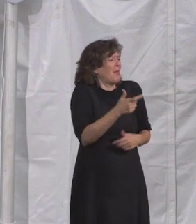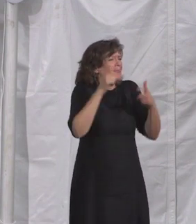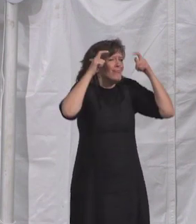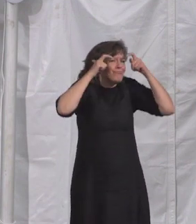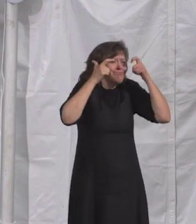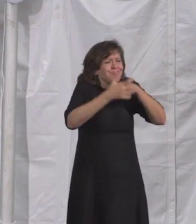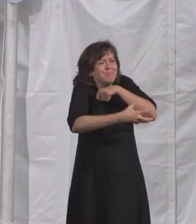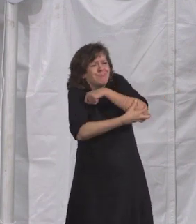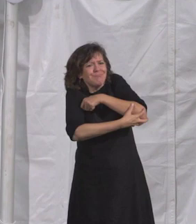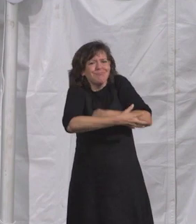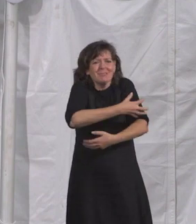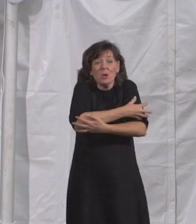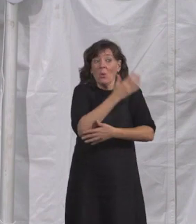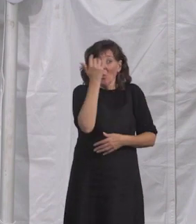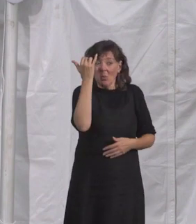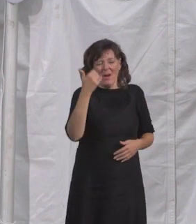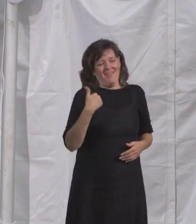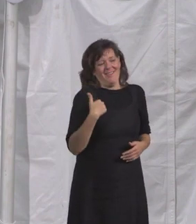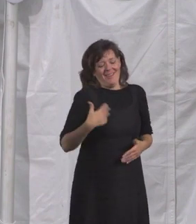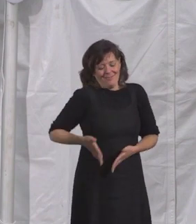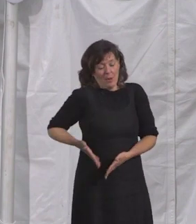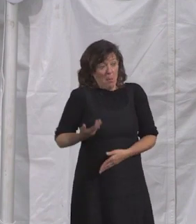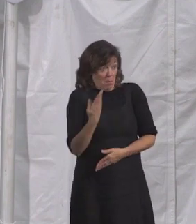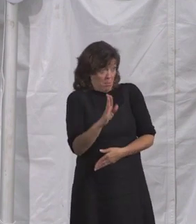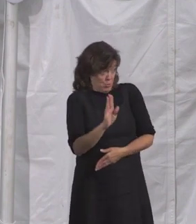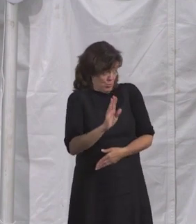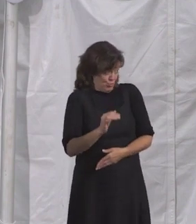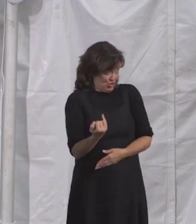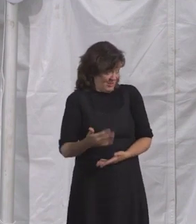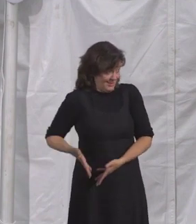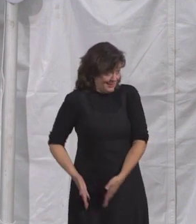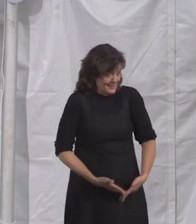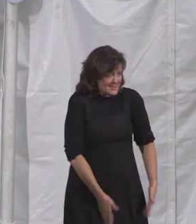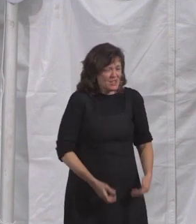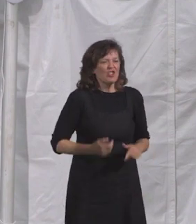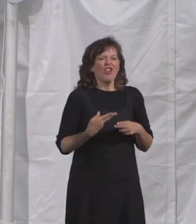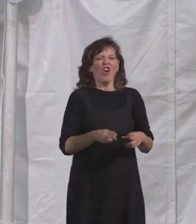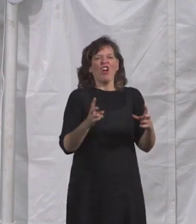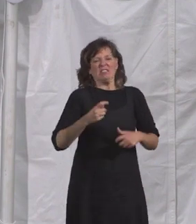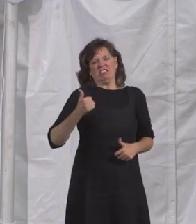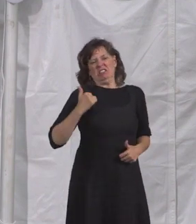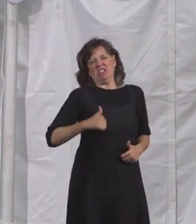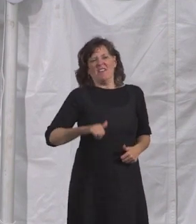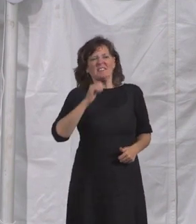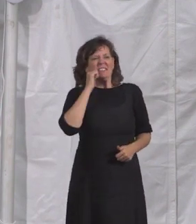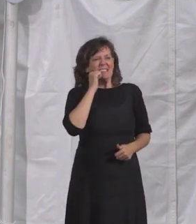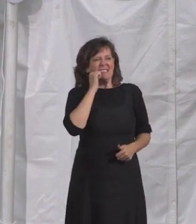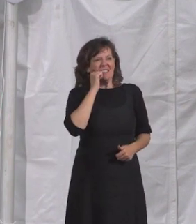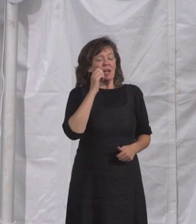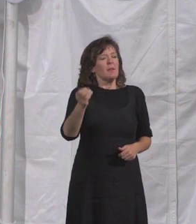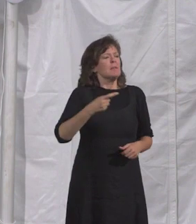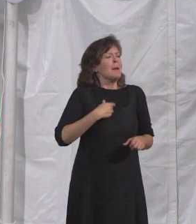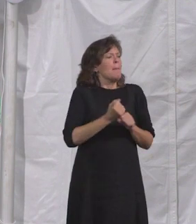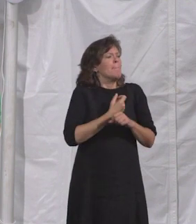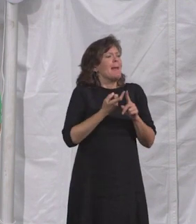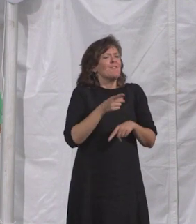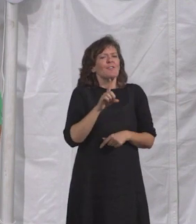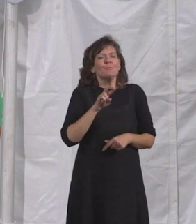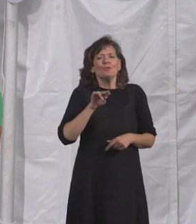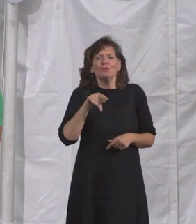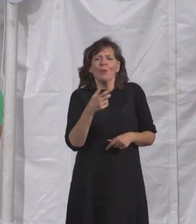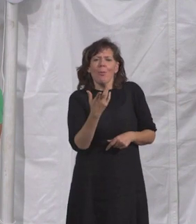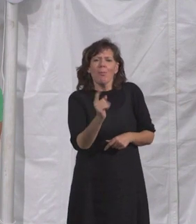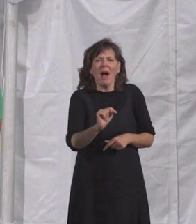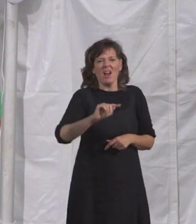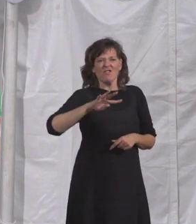Tough skin blue jeans were made by the Sears and Roebuck Corporation. They were made from DuPont Tri-Bond 490